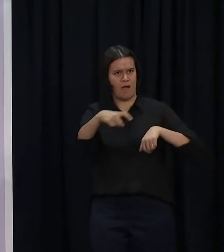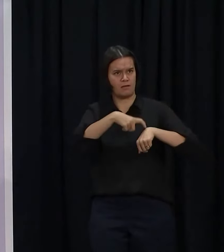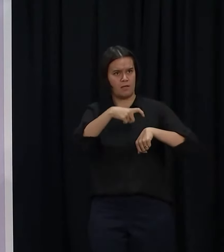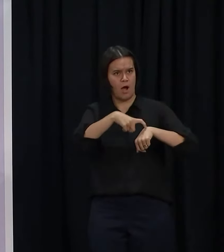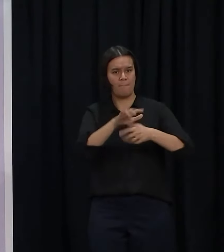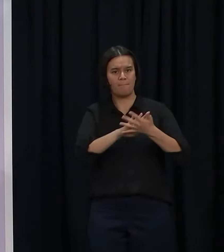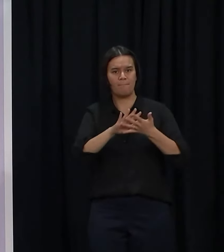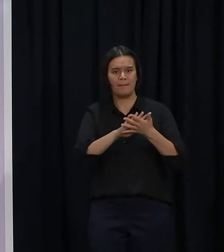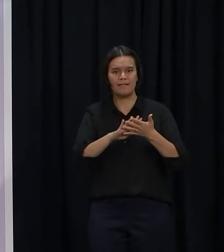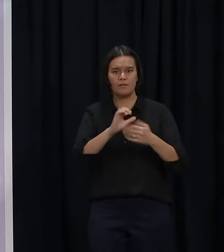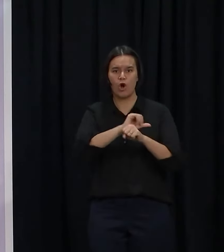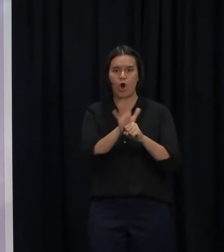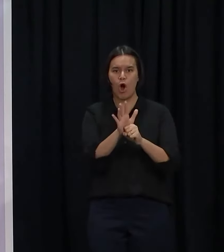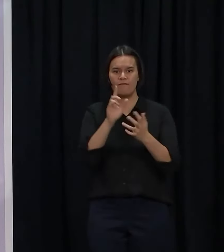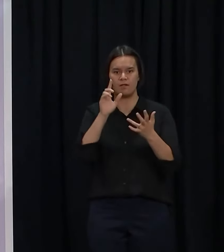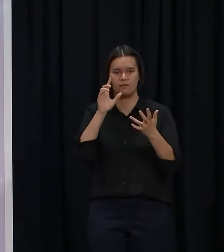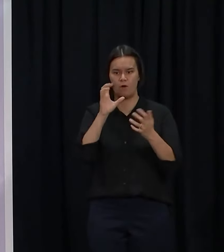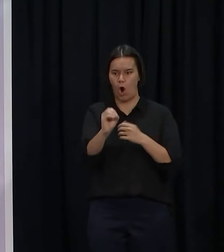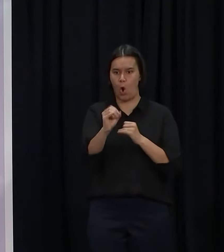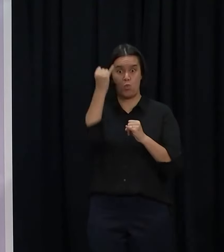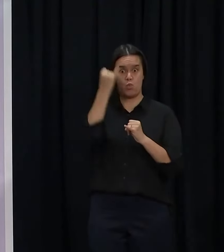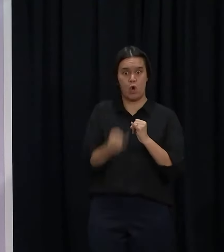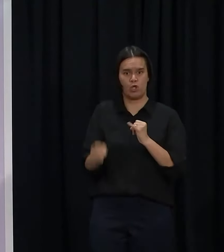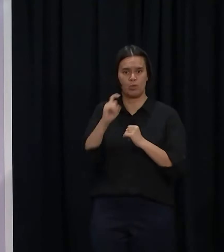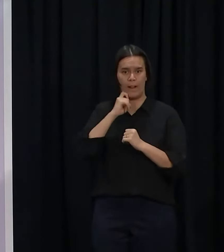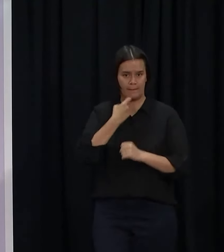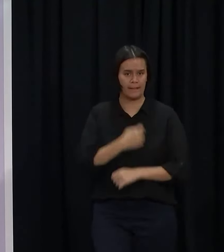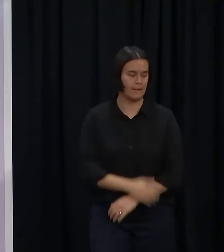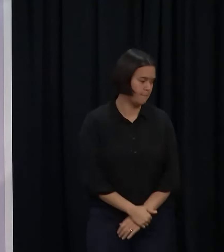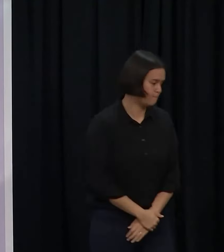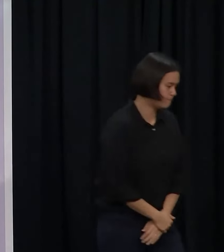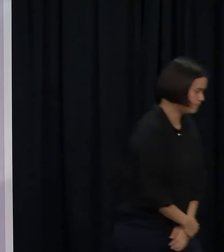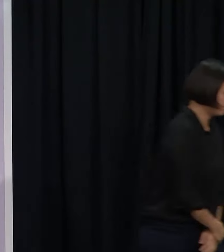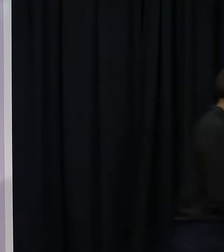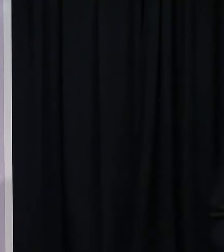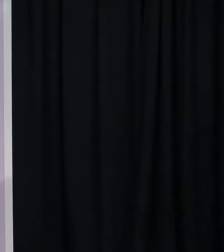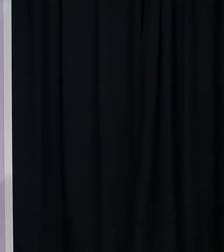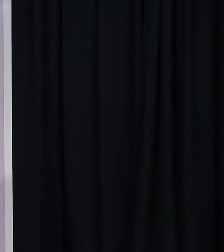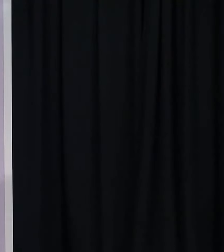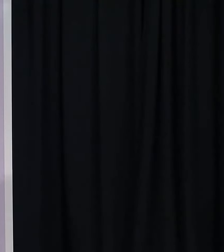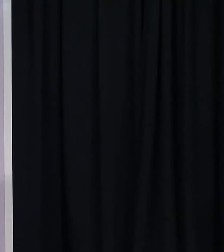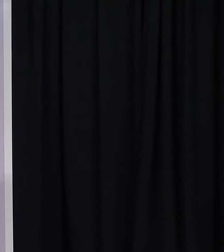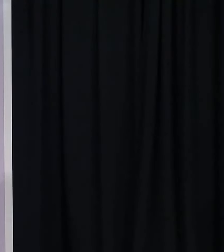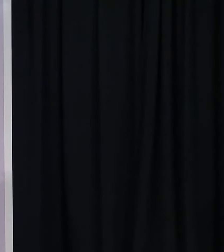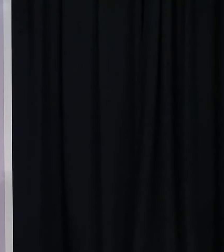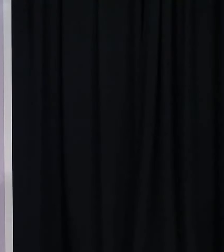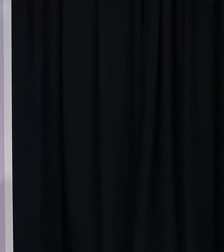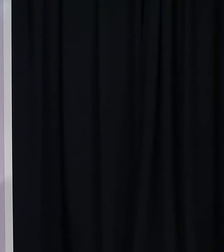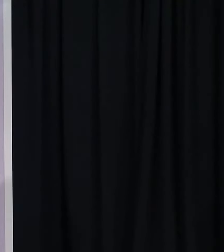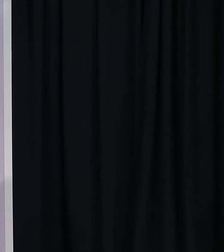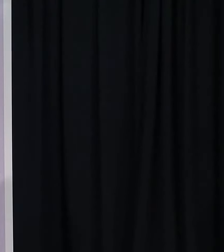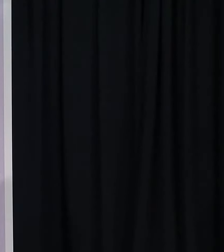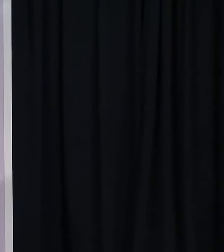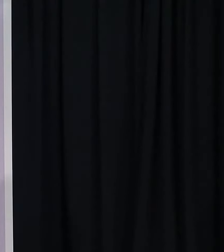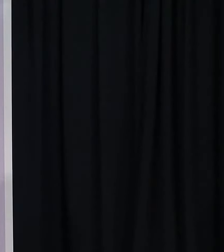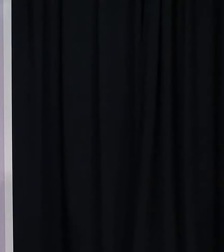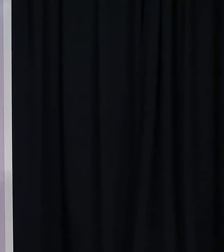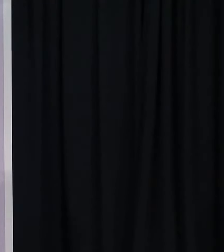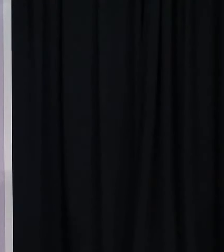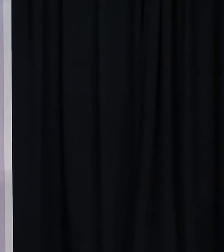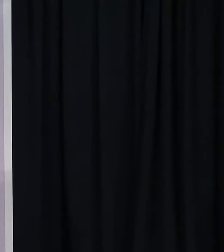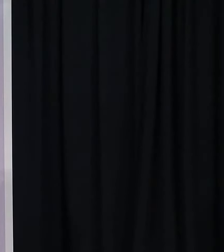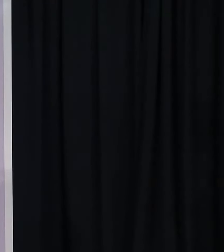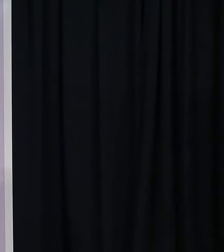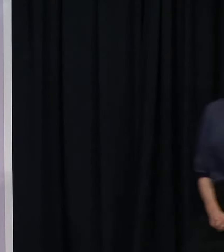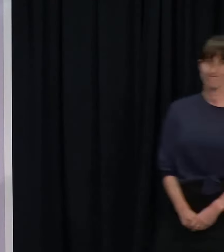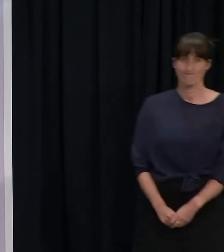of the outbreak? Of course, keeping in mind that it is a staged and careful reopening that still requires home isolation.